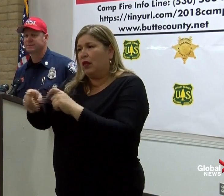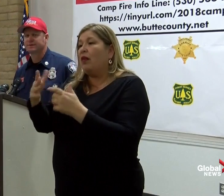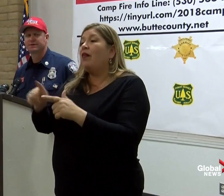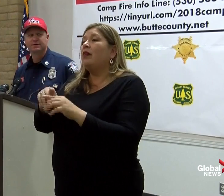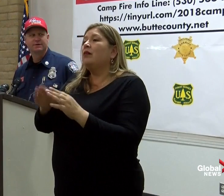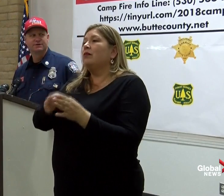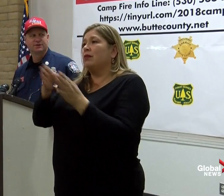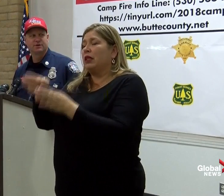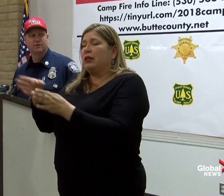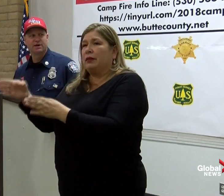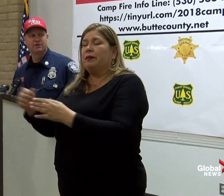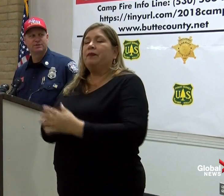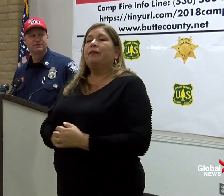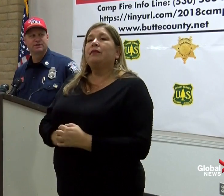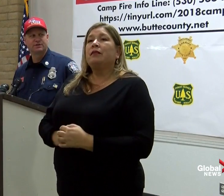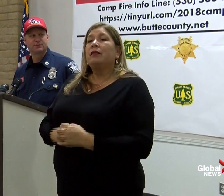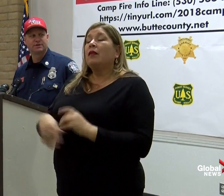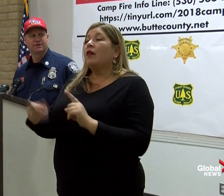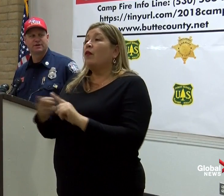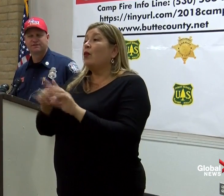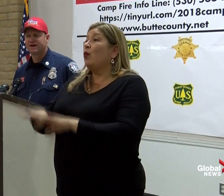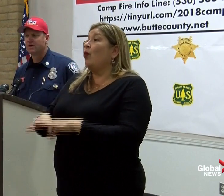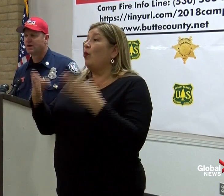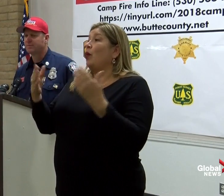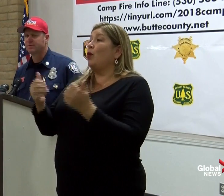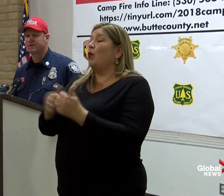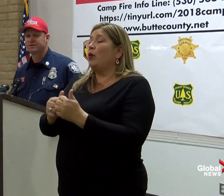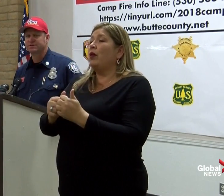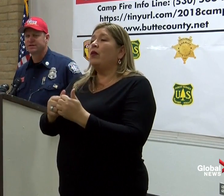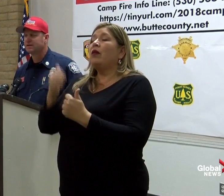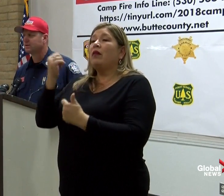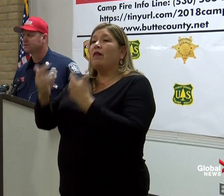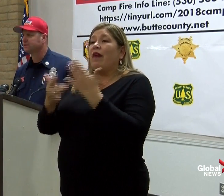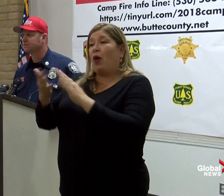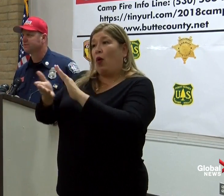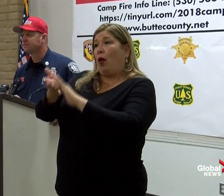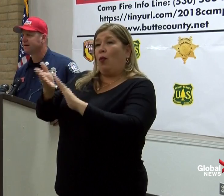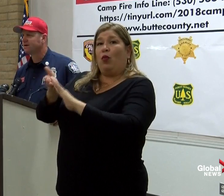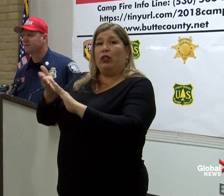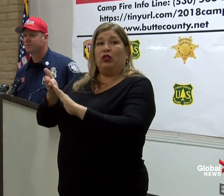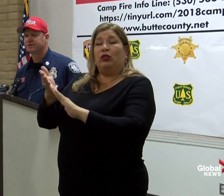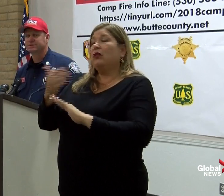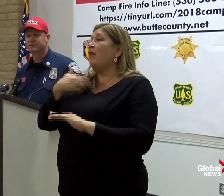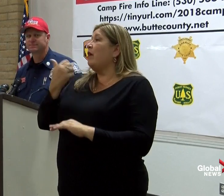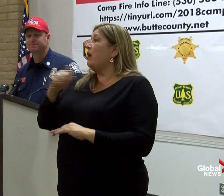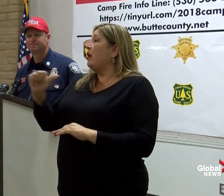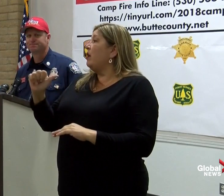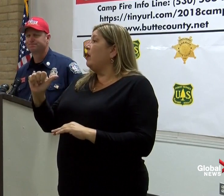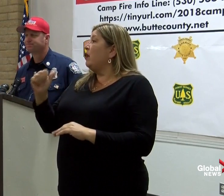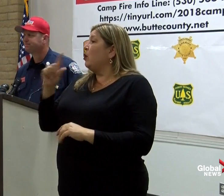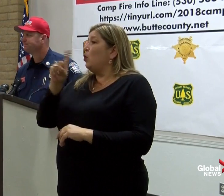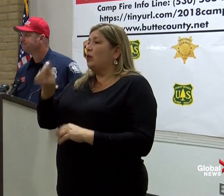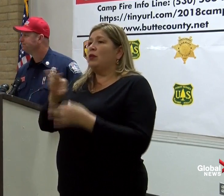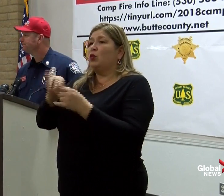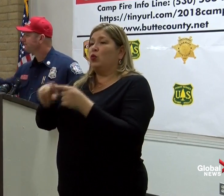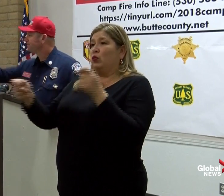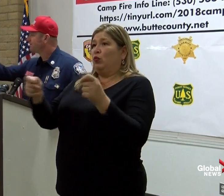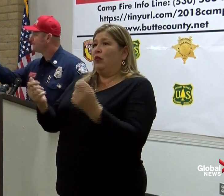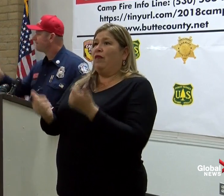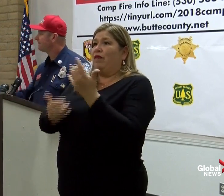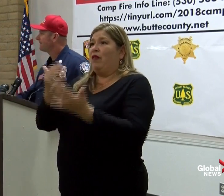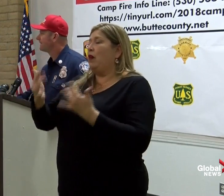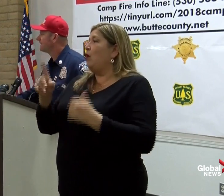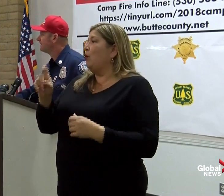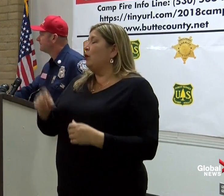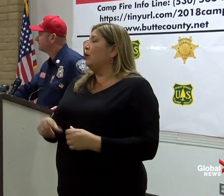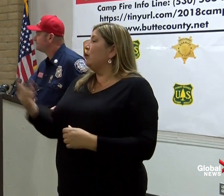next discipline. So why don't we start with fire operations. Any questions for fire operations? Could